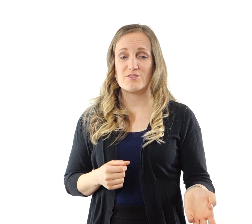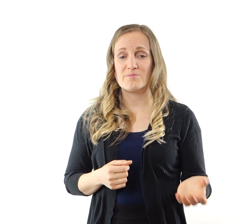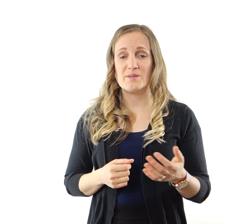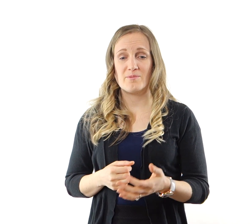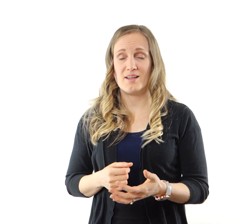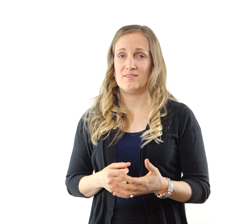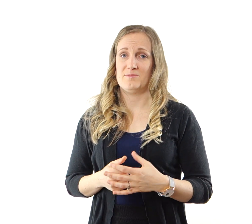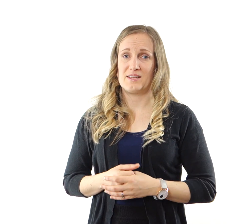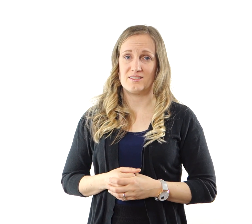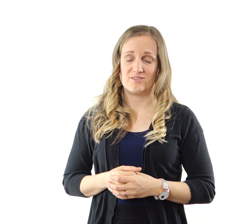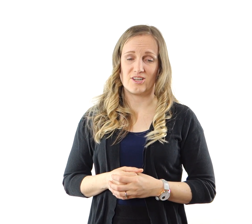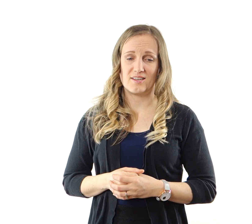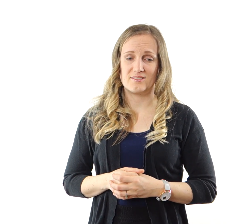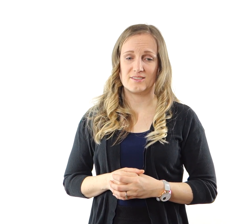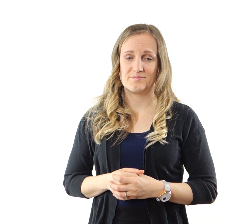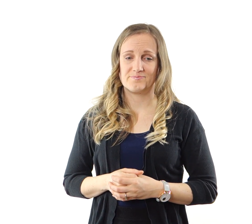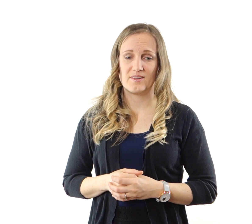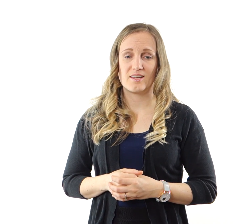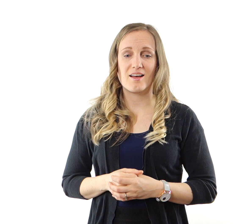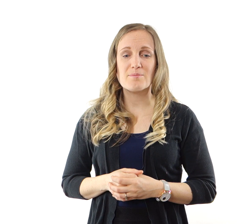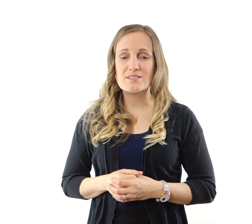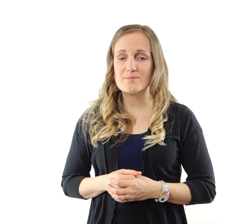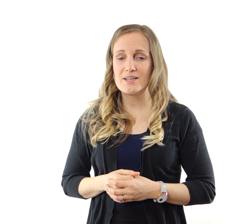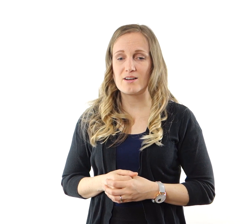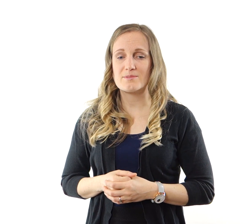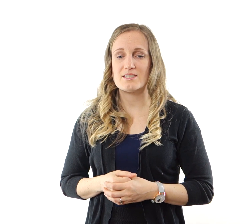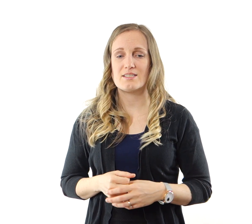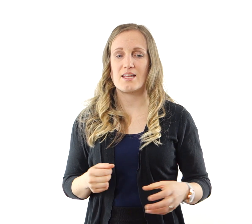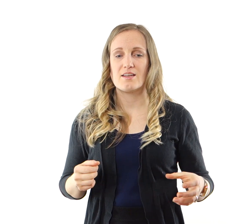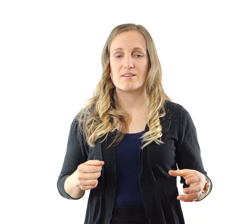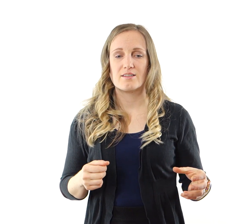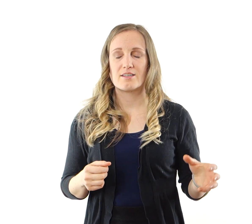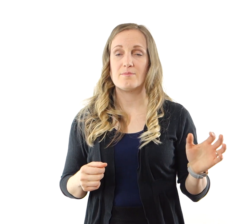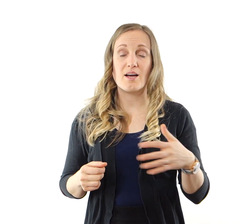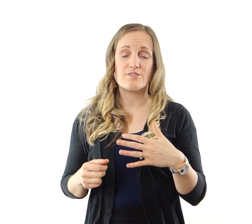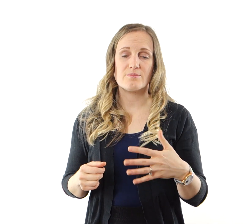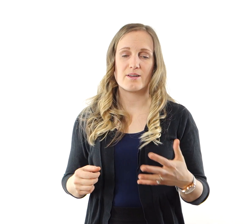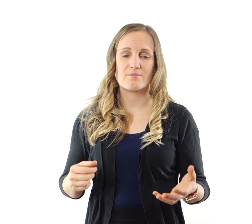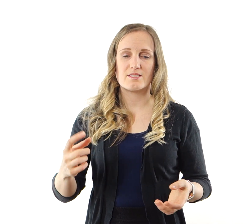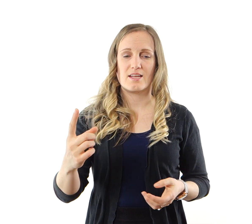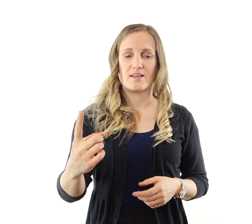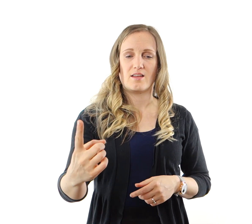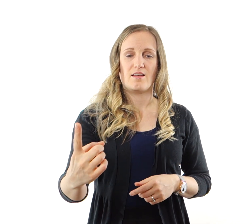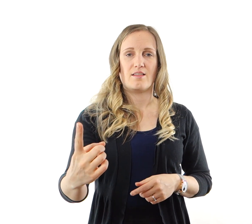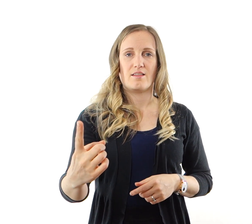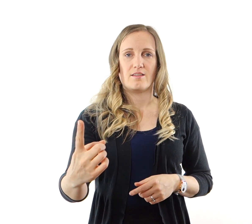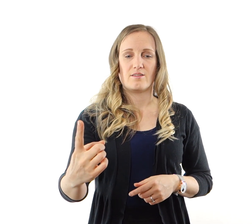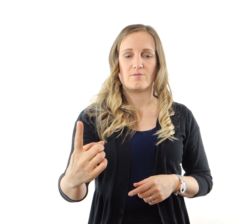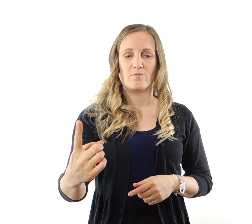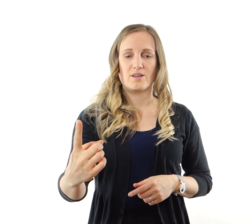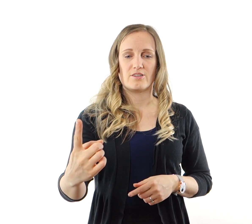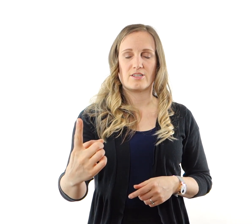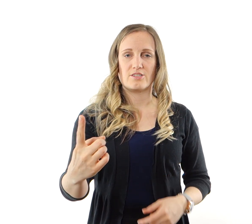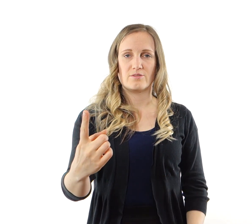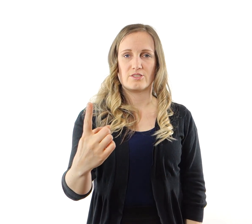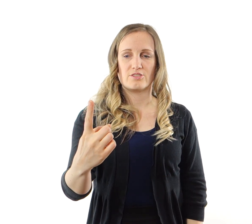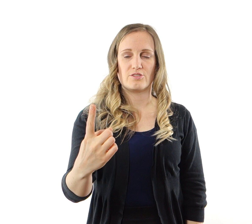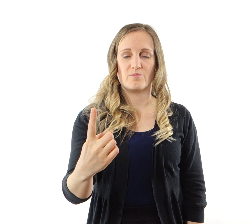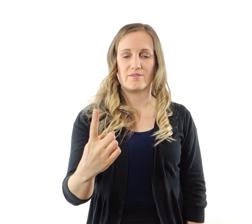me well, my little child. Come into my arms to stay. Come unto my arms to stay. What you're going to do is just do one